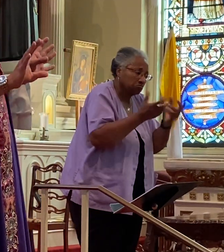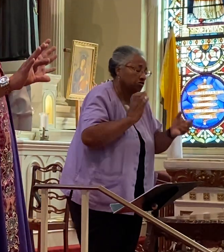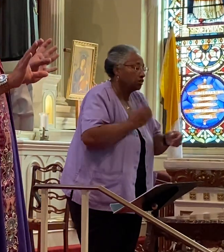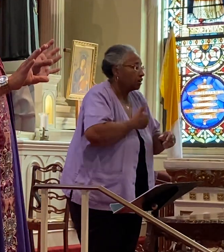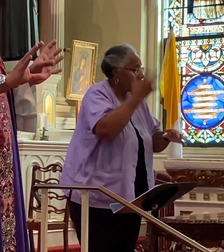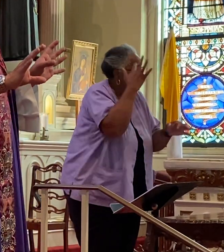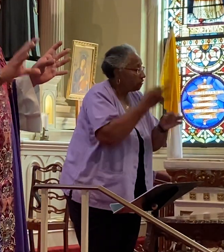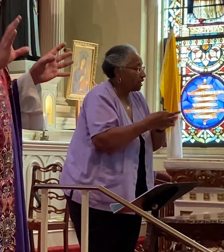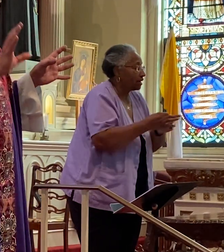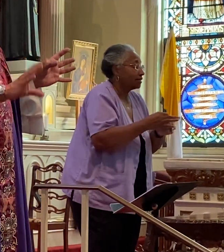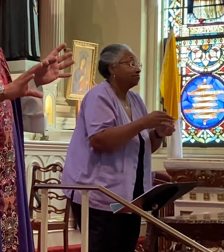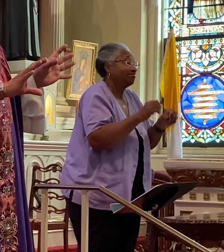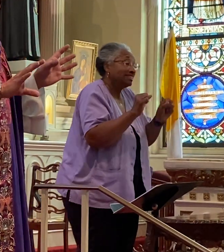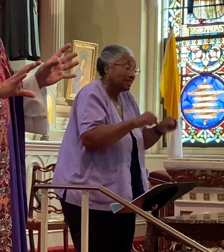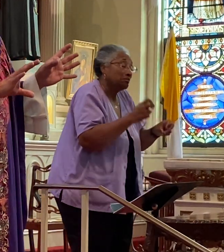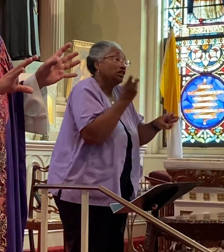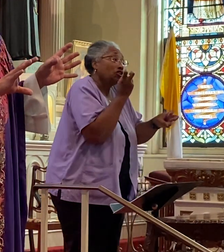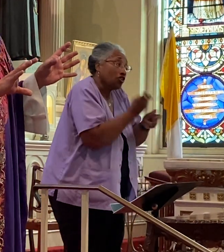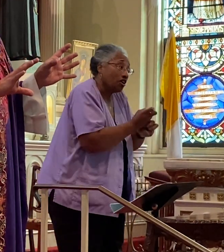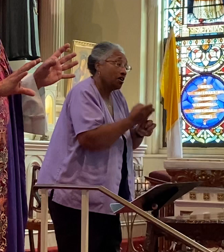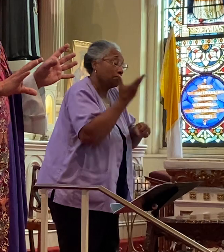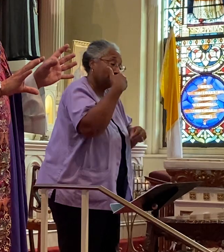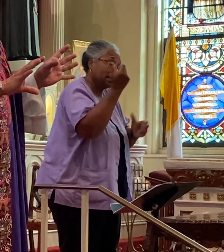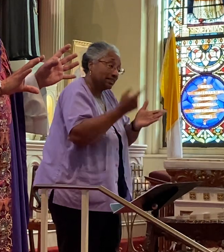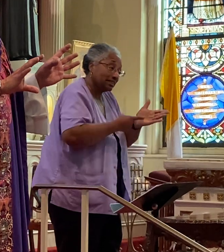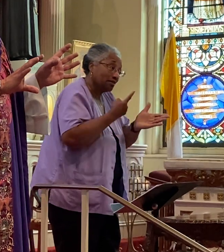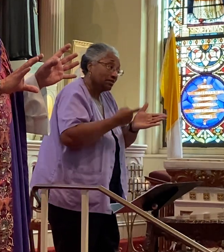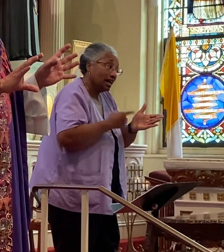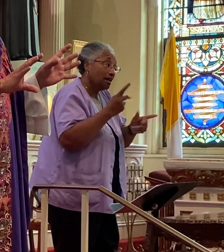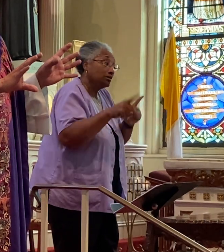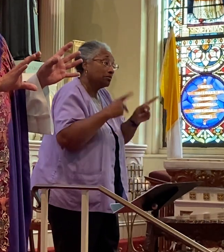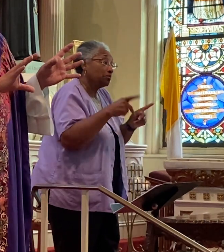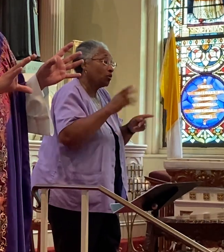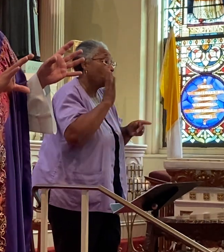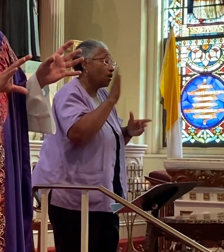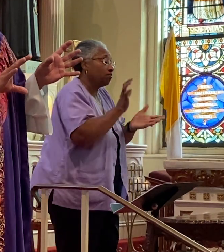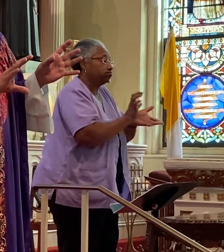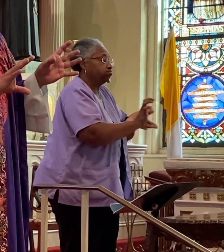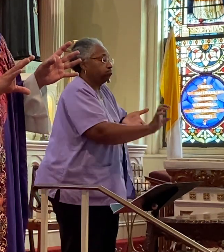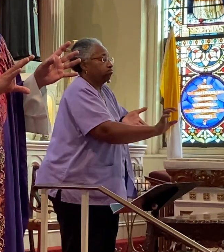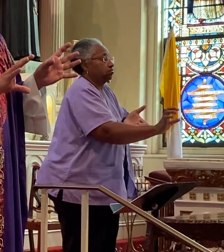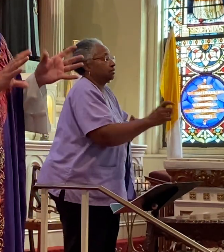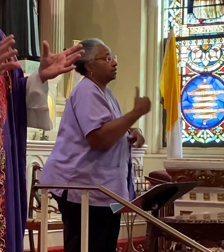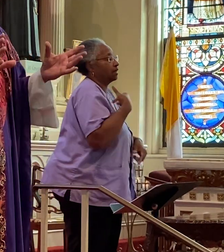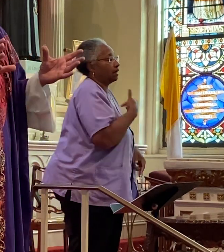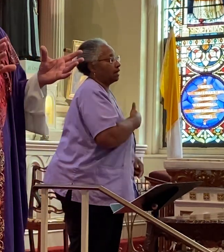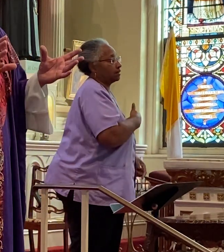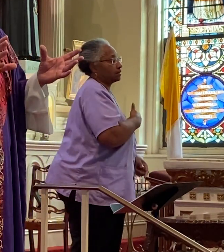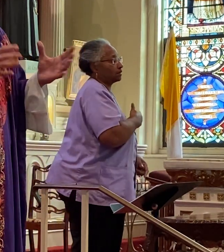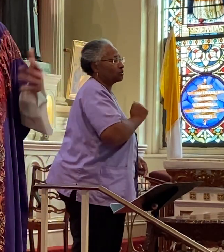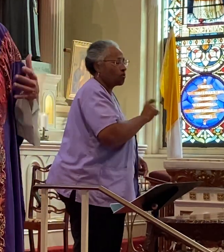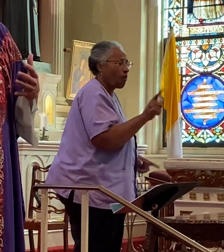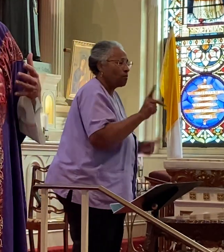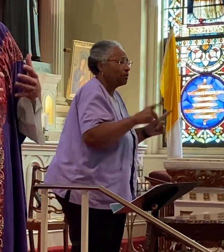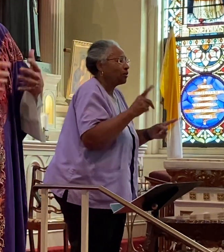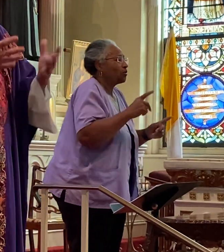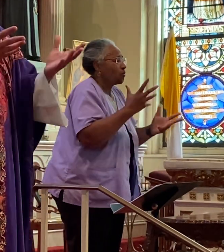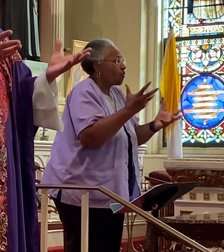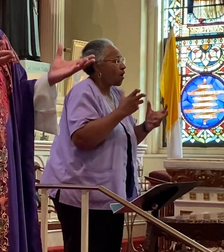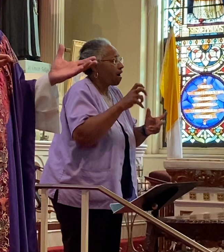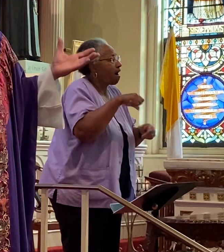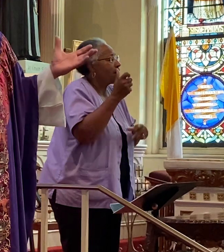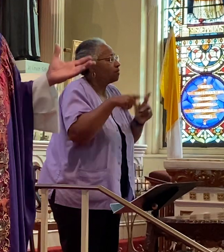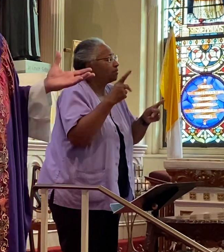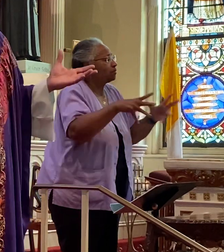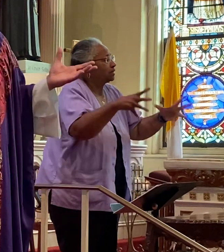when we do that, we're going to feel the rejection, and that's never easy. Nobody wants to be rejected. And yet, we do believe